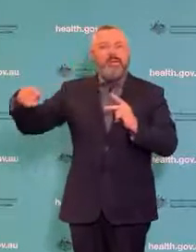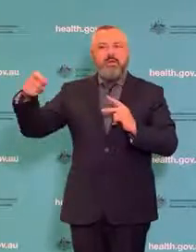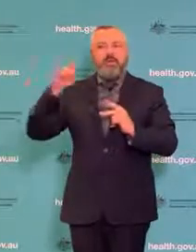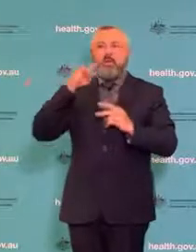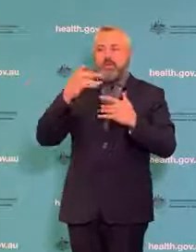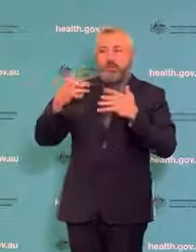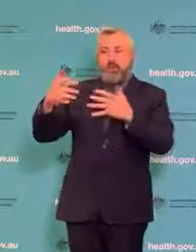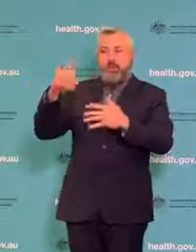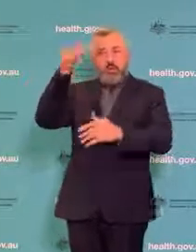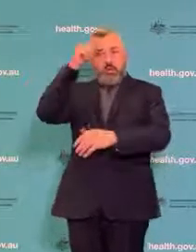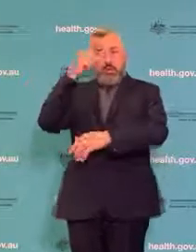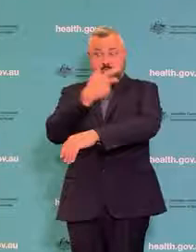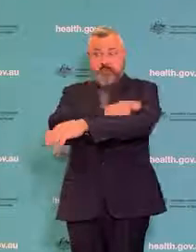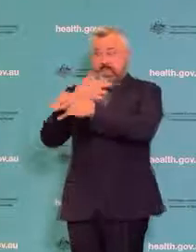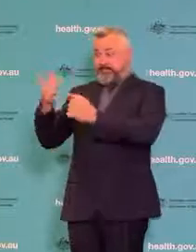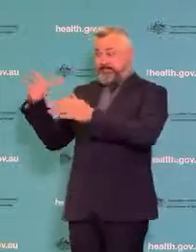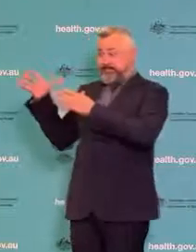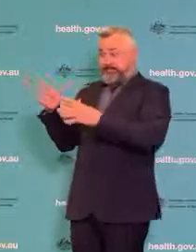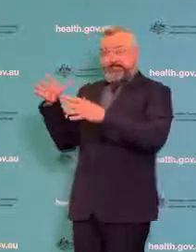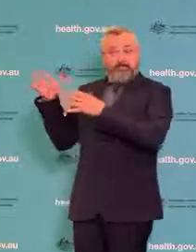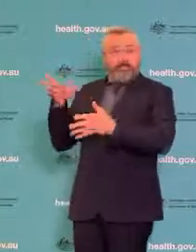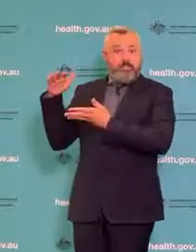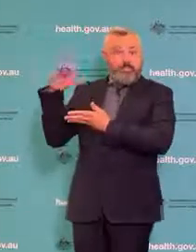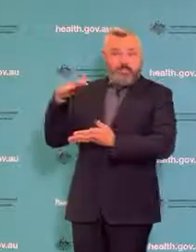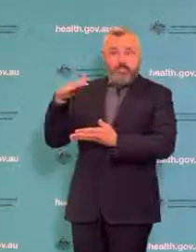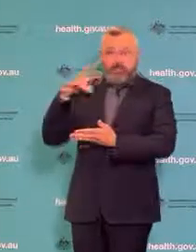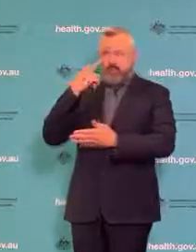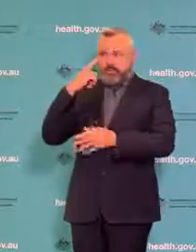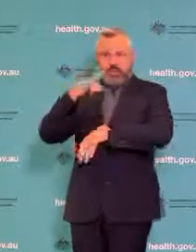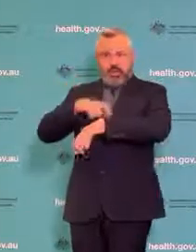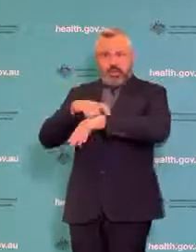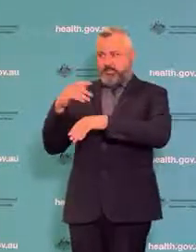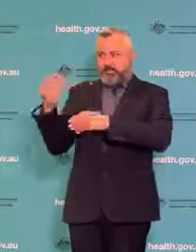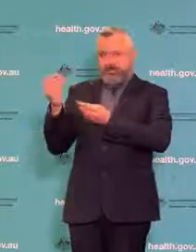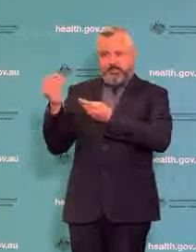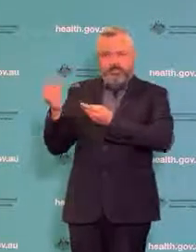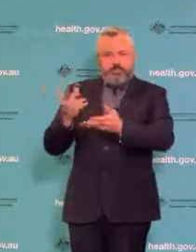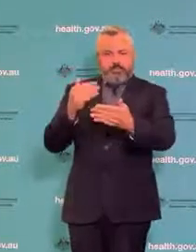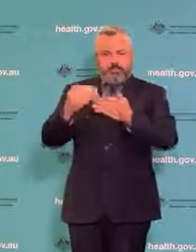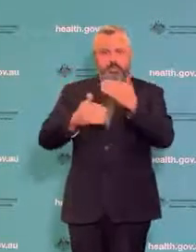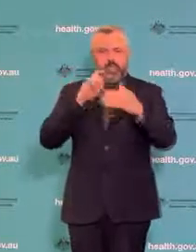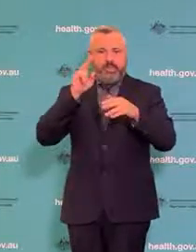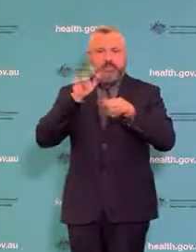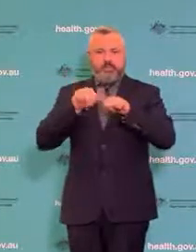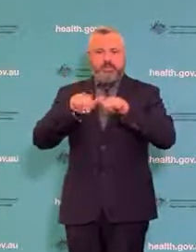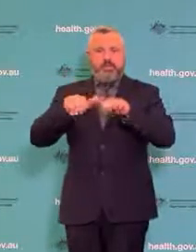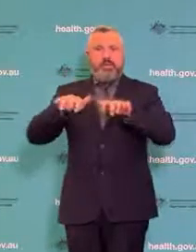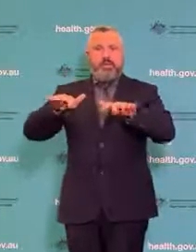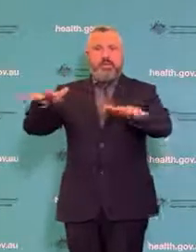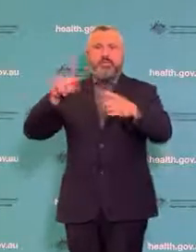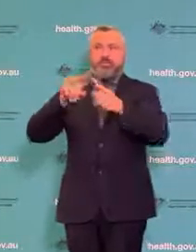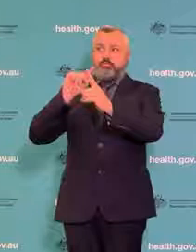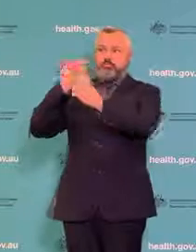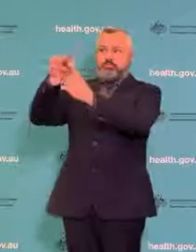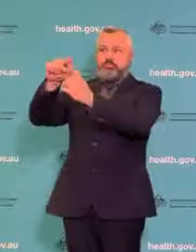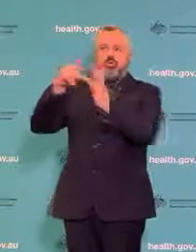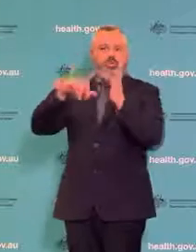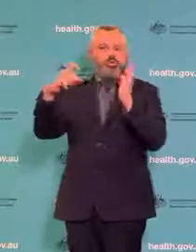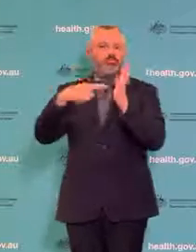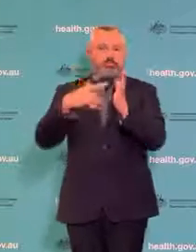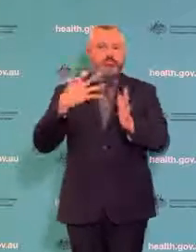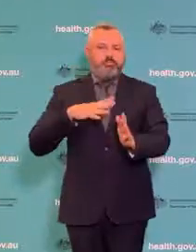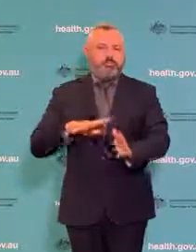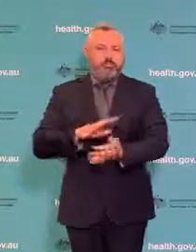becomes available, we'll see increased numbers over time, but we still focused on that October deadline. And you've said 13,000